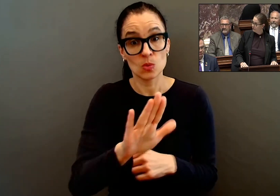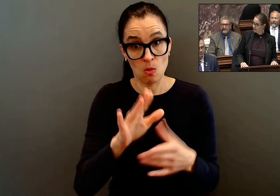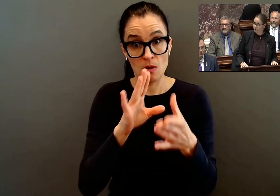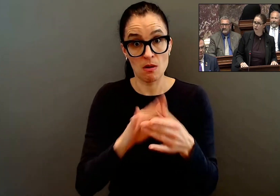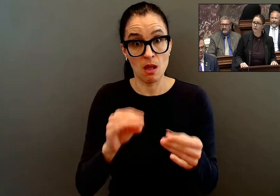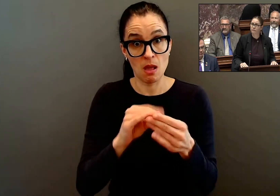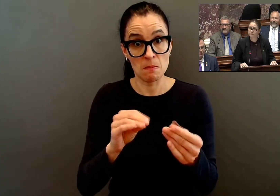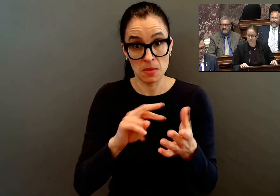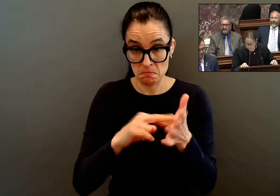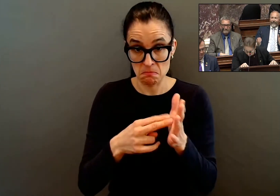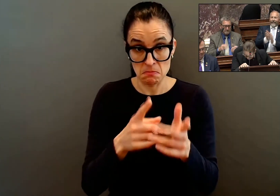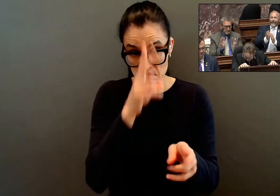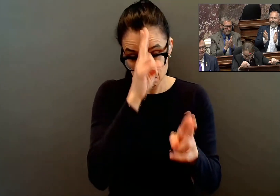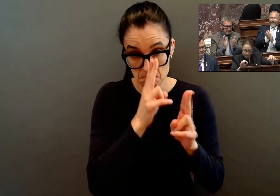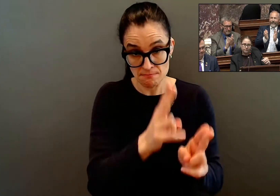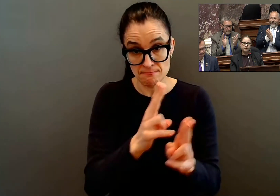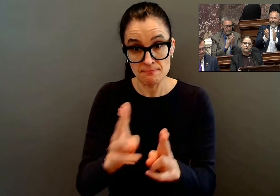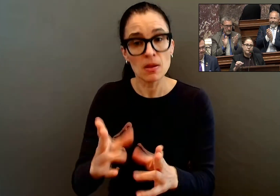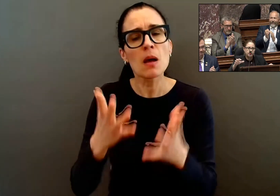and may we support them.